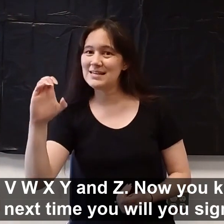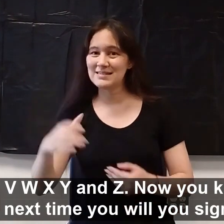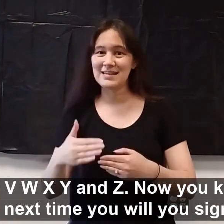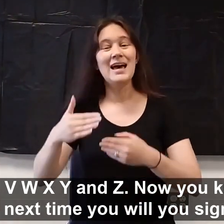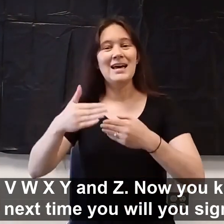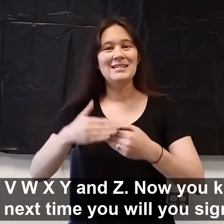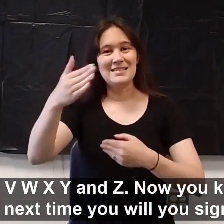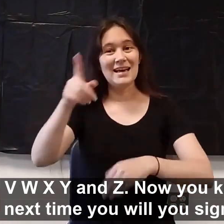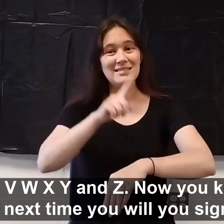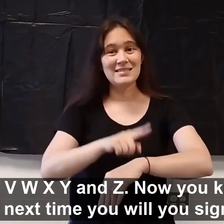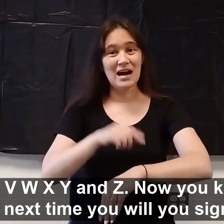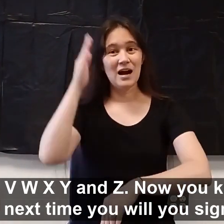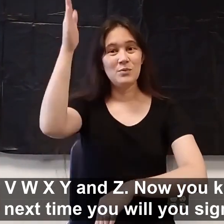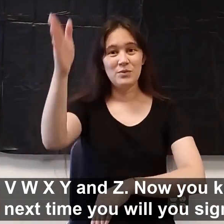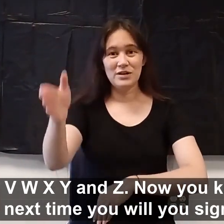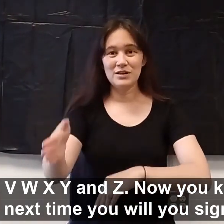ABCs. Next time will